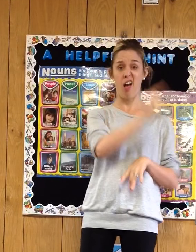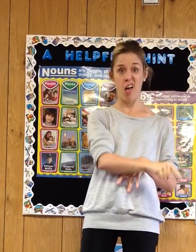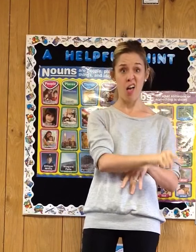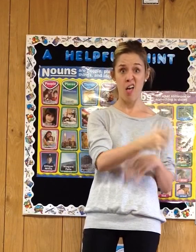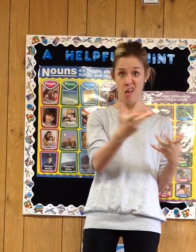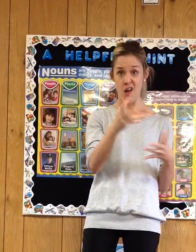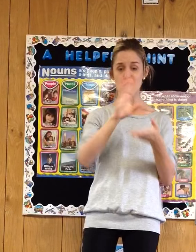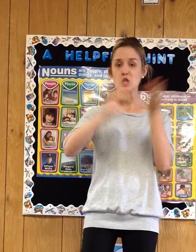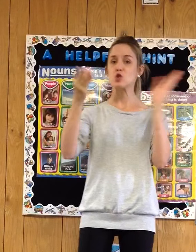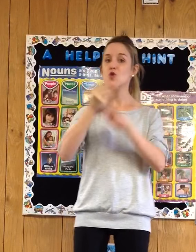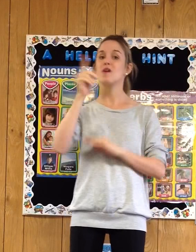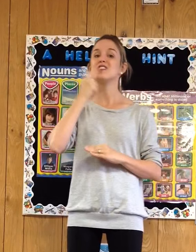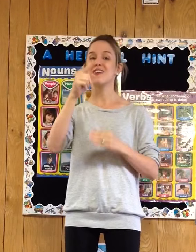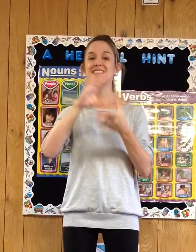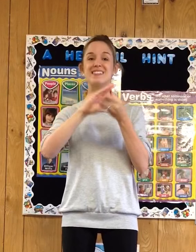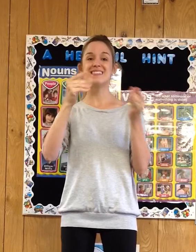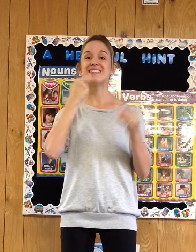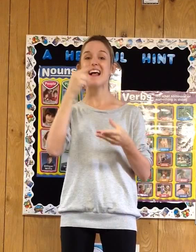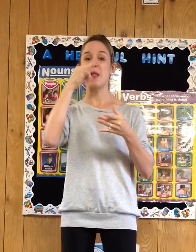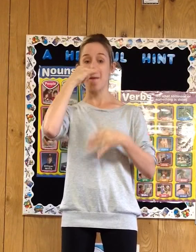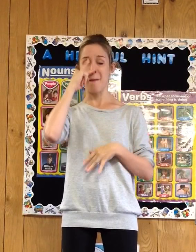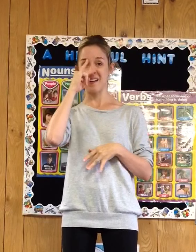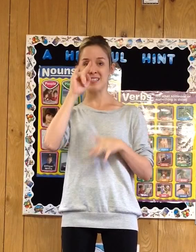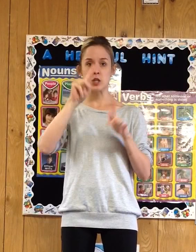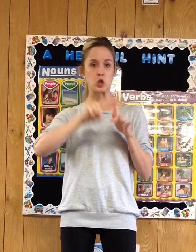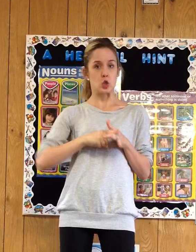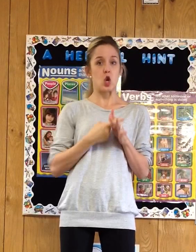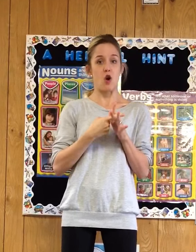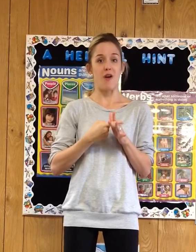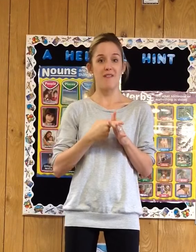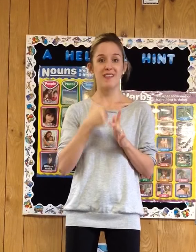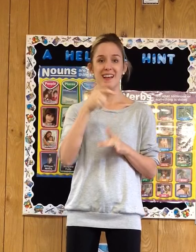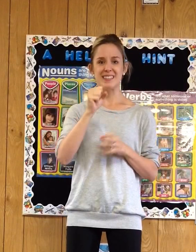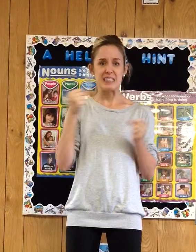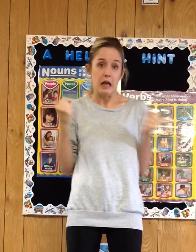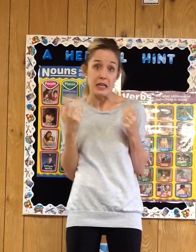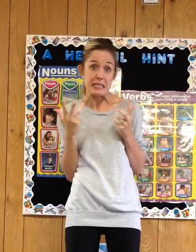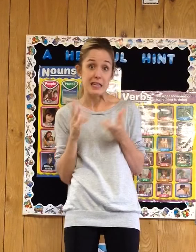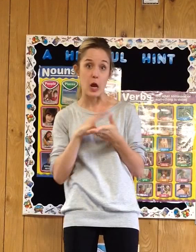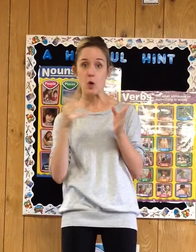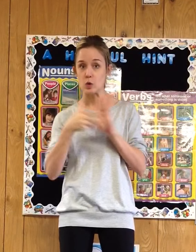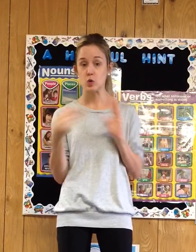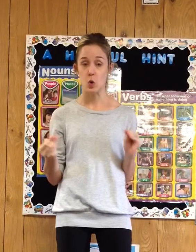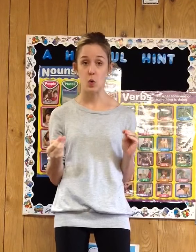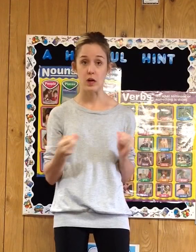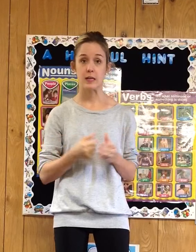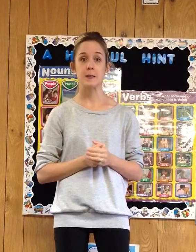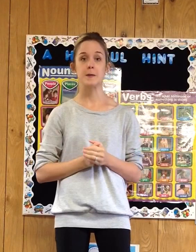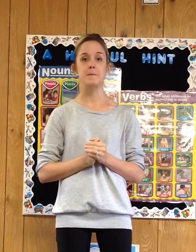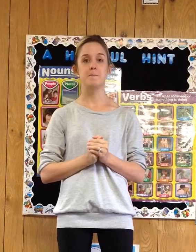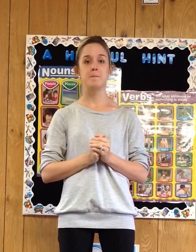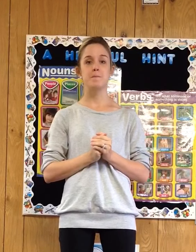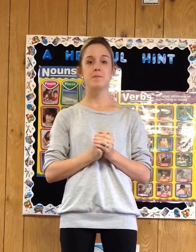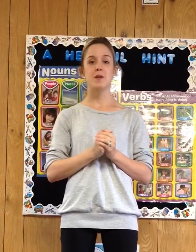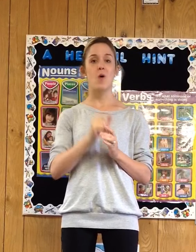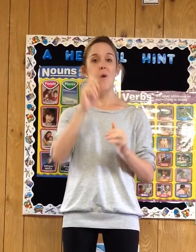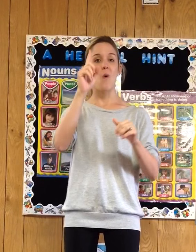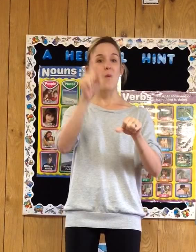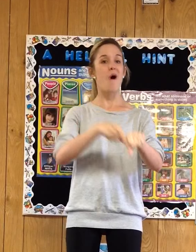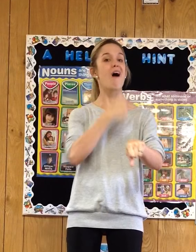story that I start telling my kids, it starts out like a horror story. Once upon a time, there's this